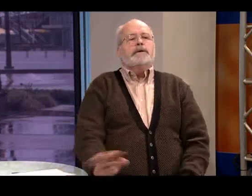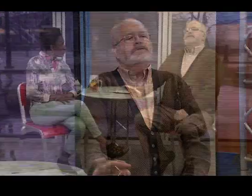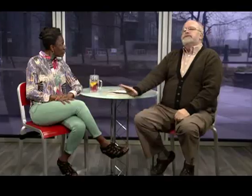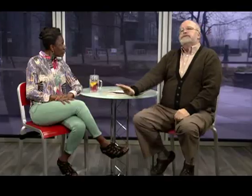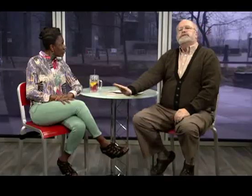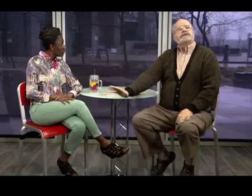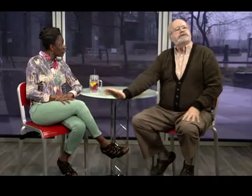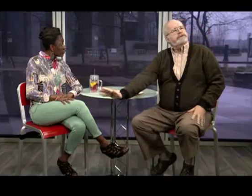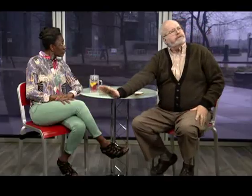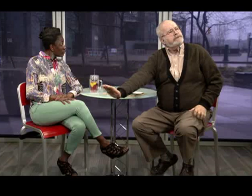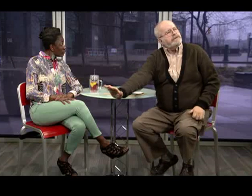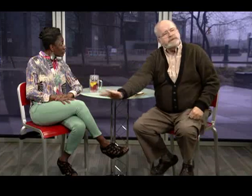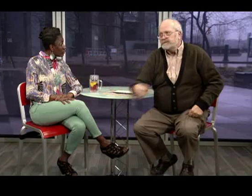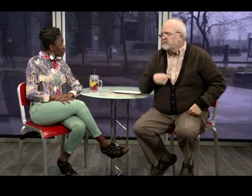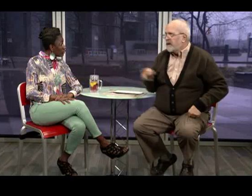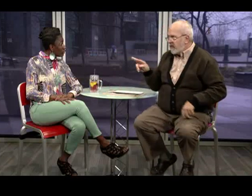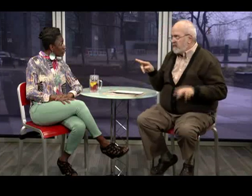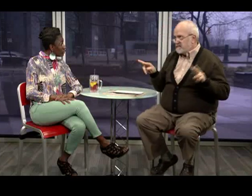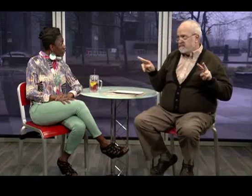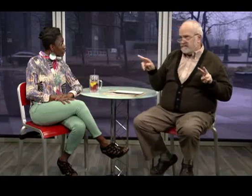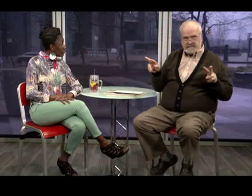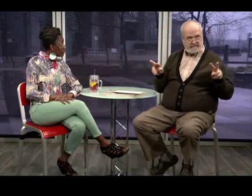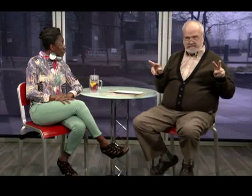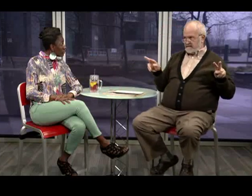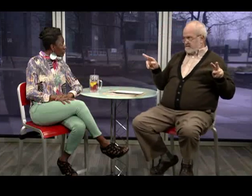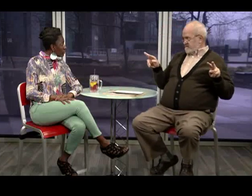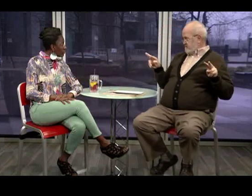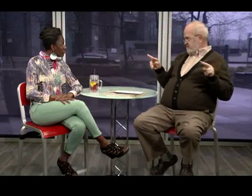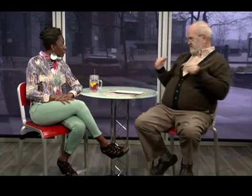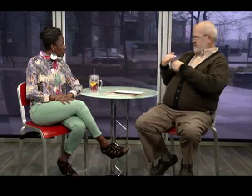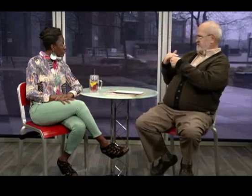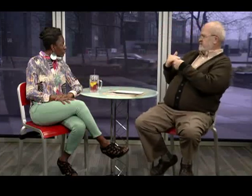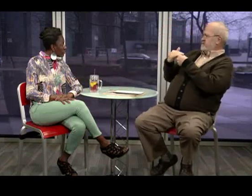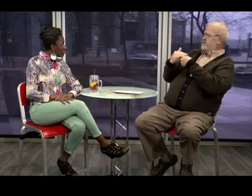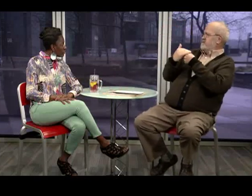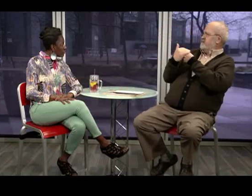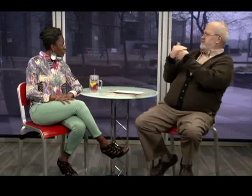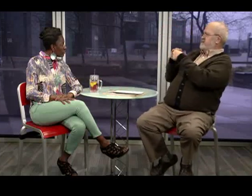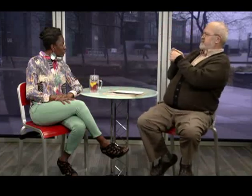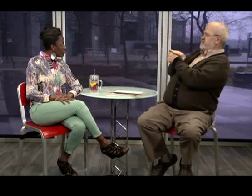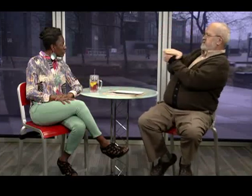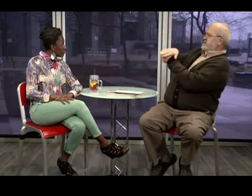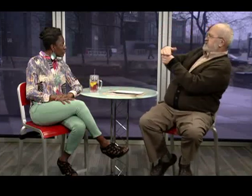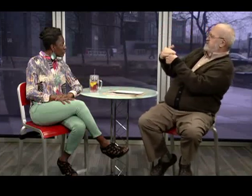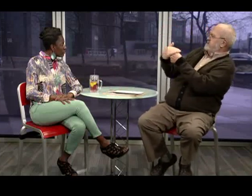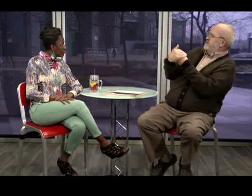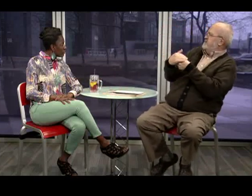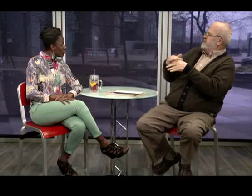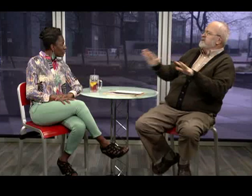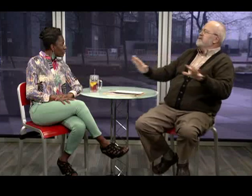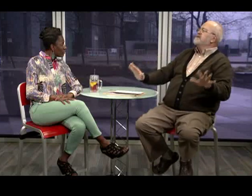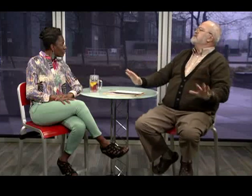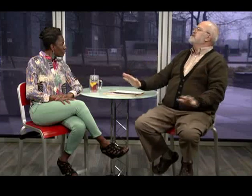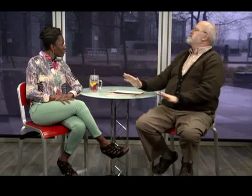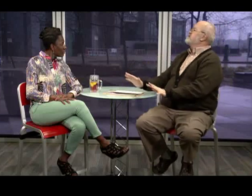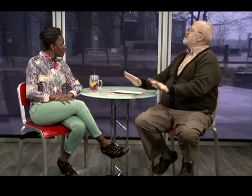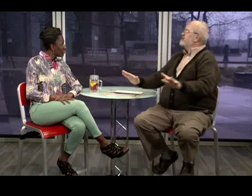And I remember they would always discourage the use of sign language by deaf adults in front of us. It was a very